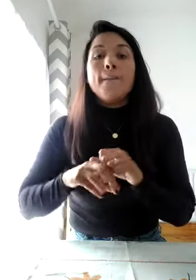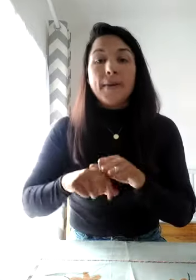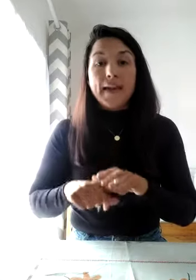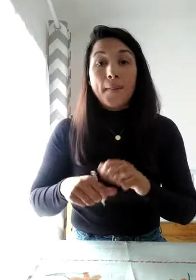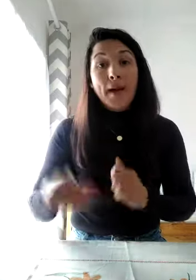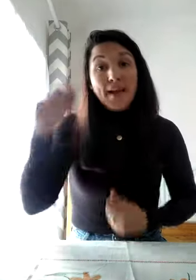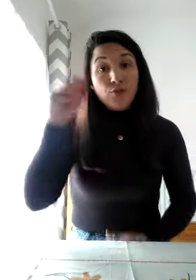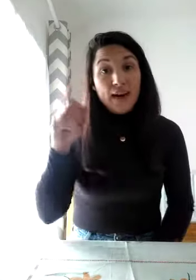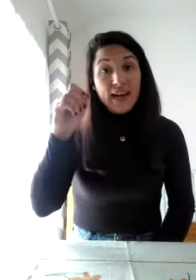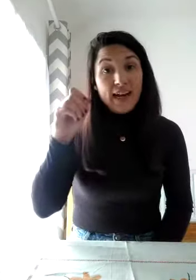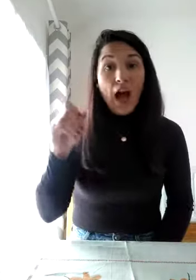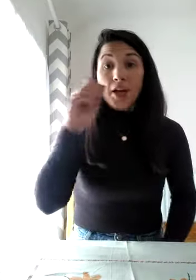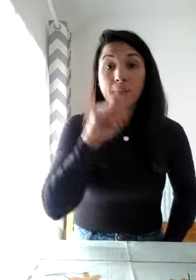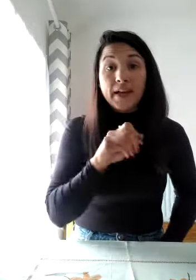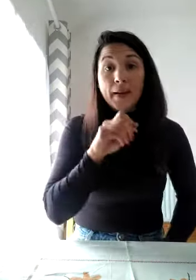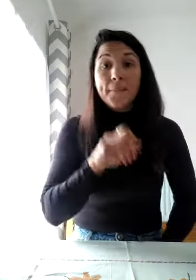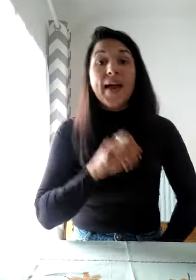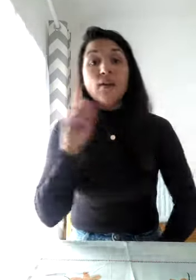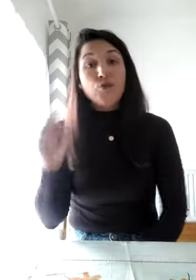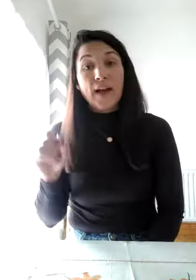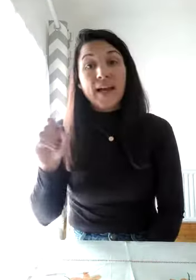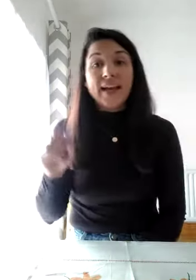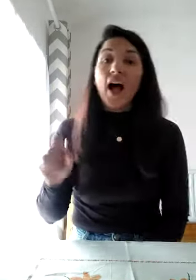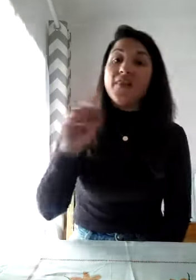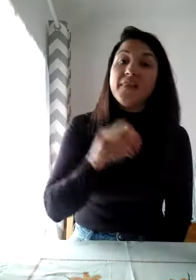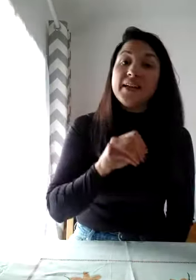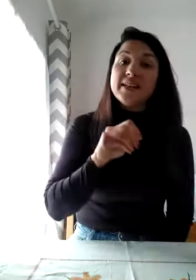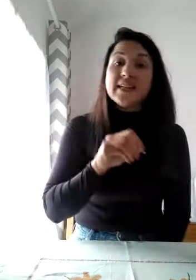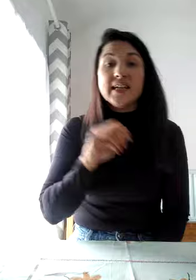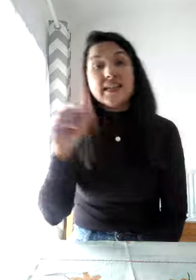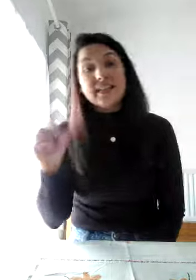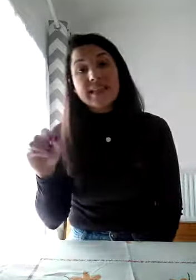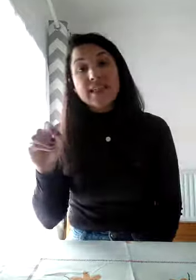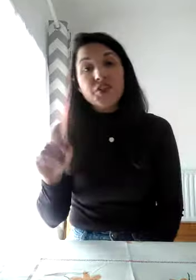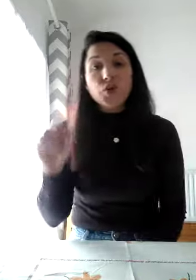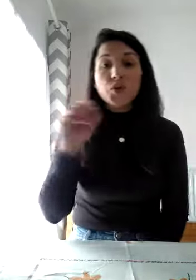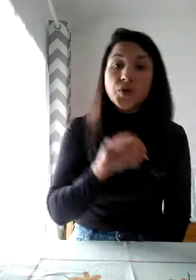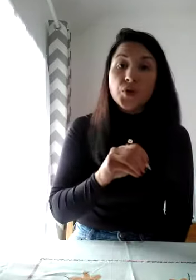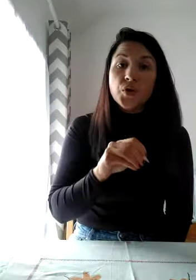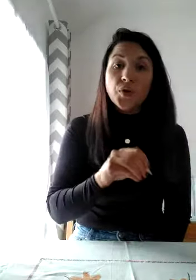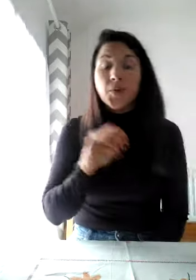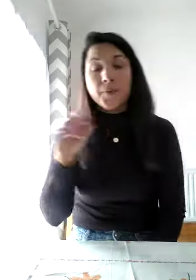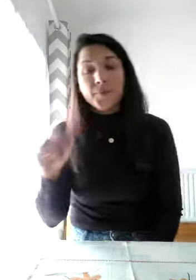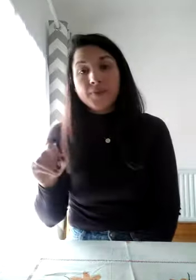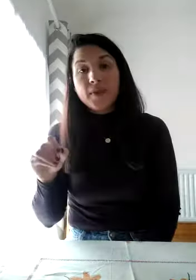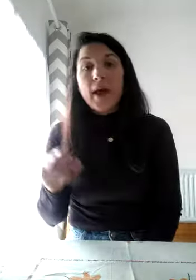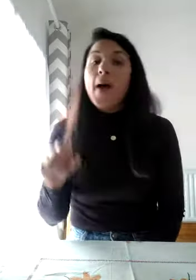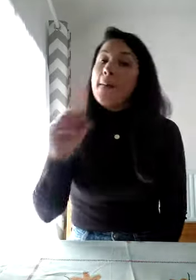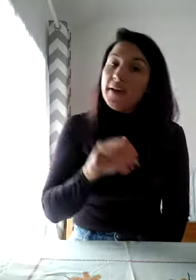Pick up a crayon, pick up a crayon, this is easy to do. Pick